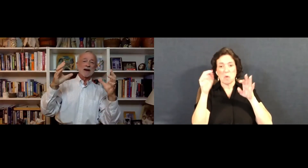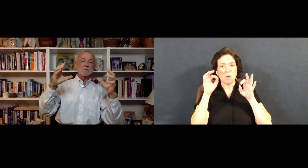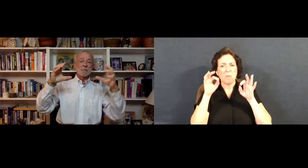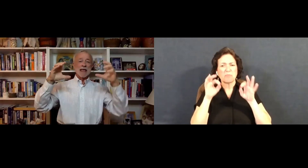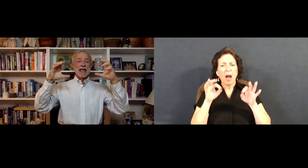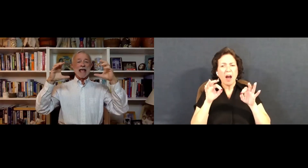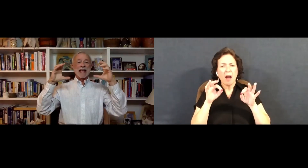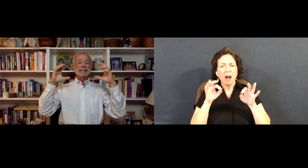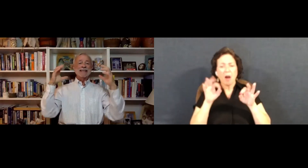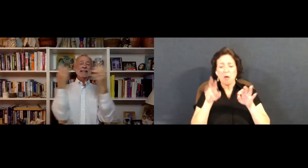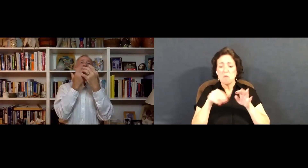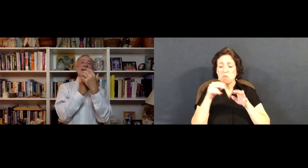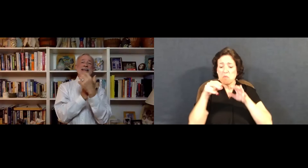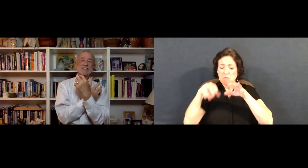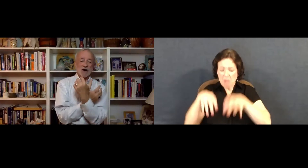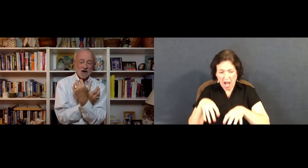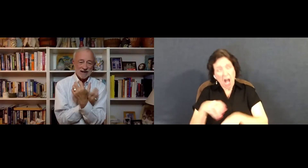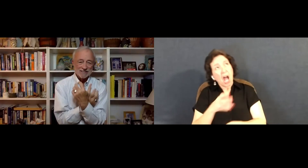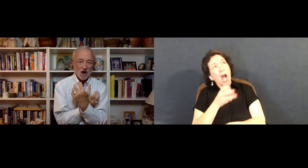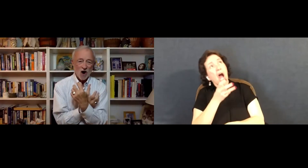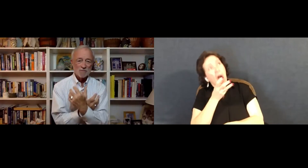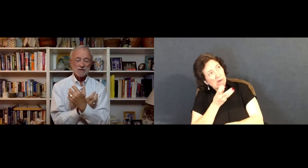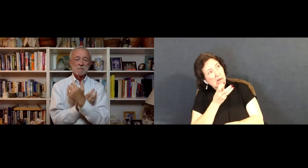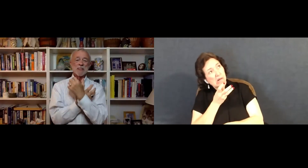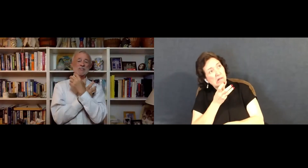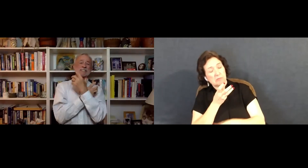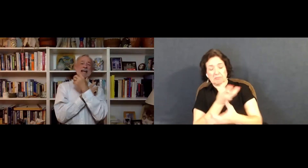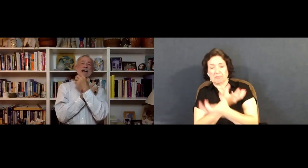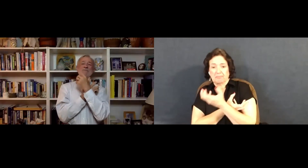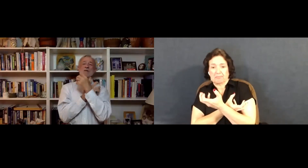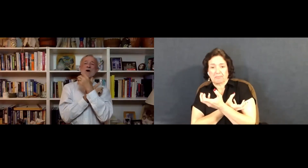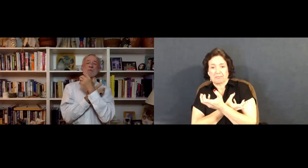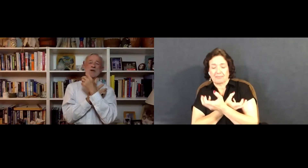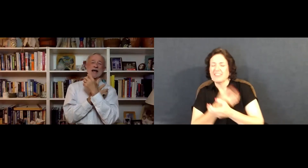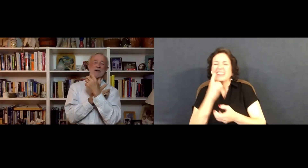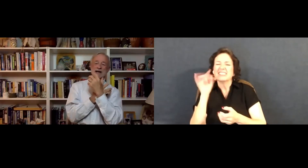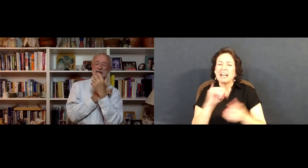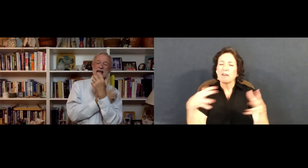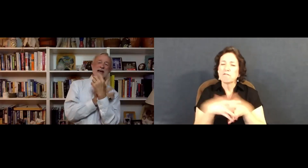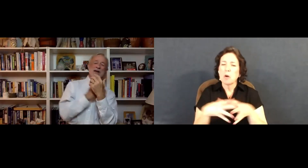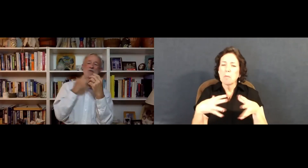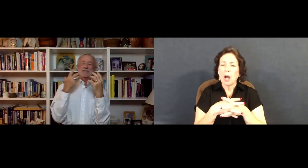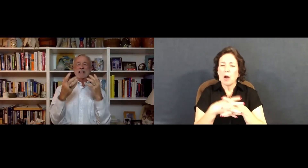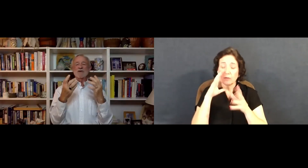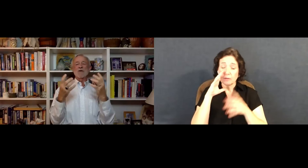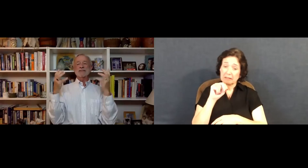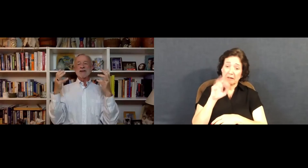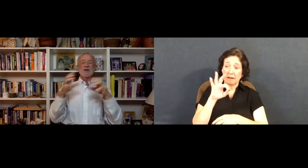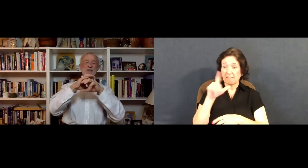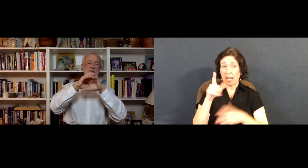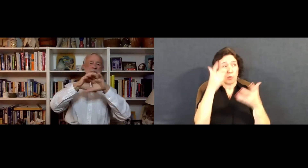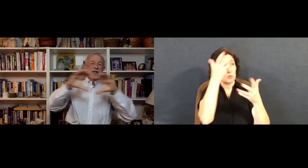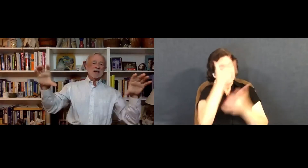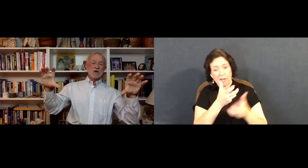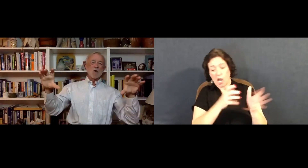right there and catches that jar in his arms just like a football player, an NFL receiver right there